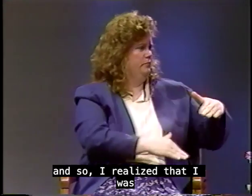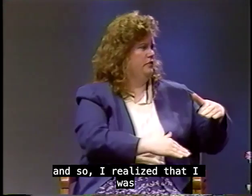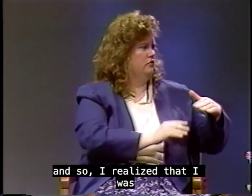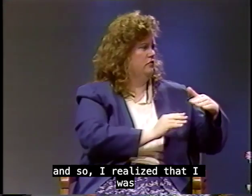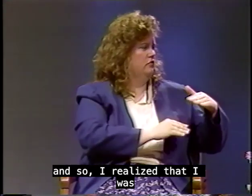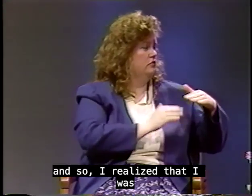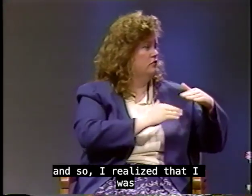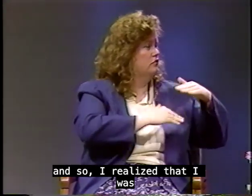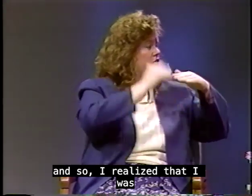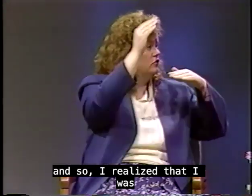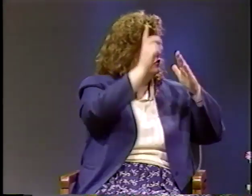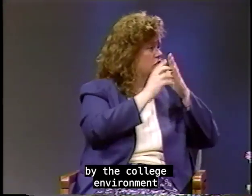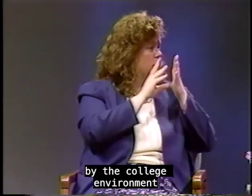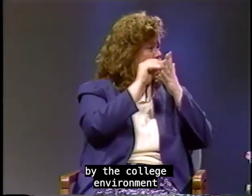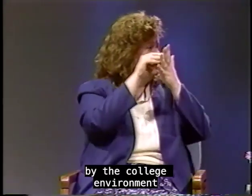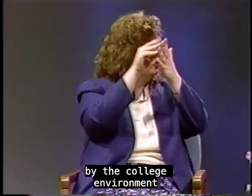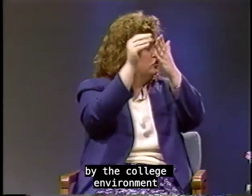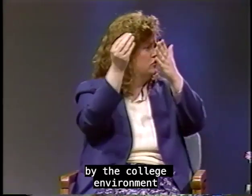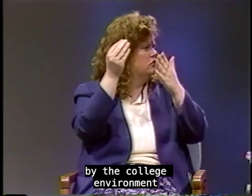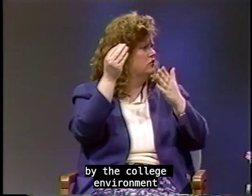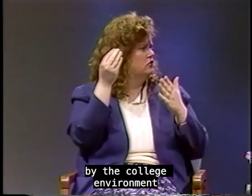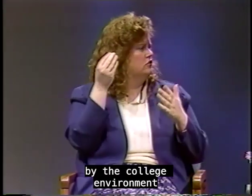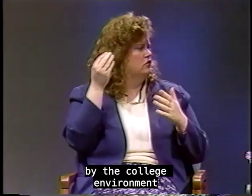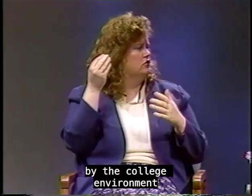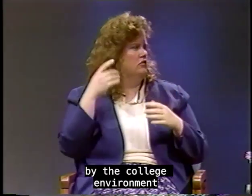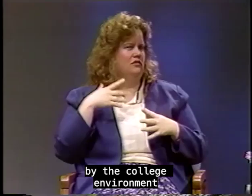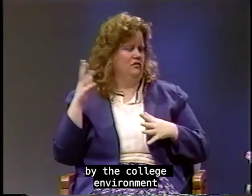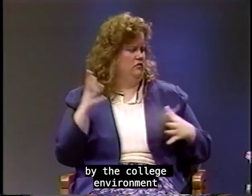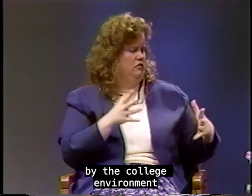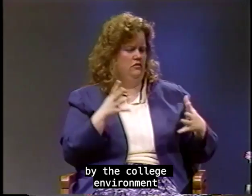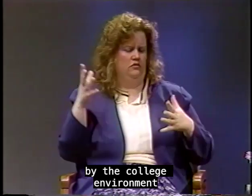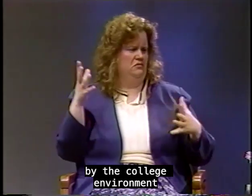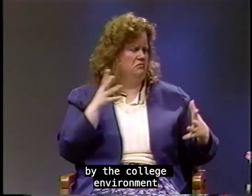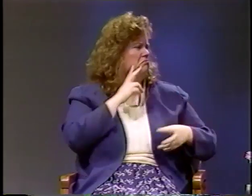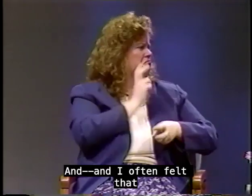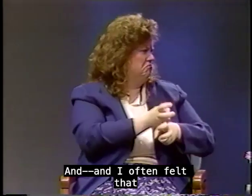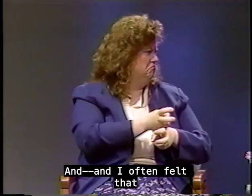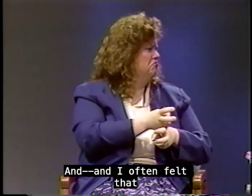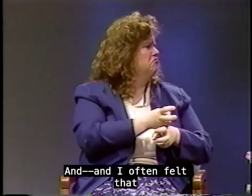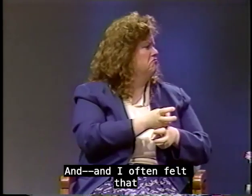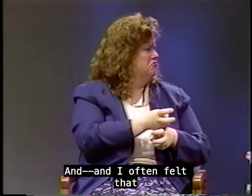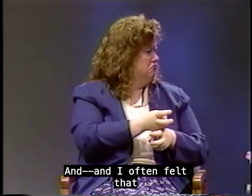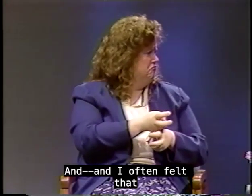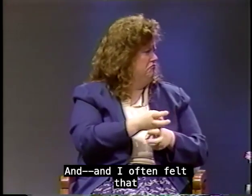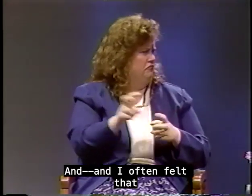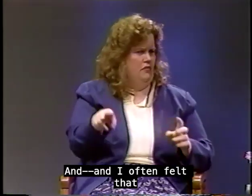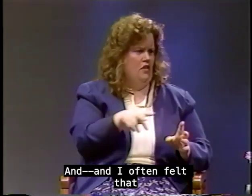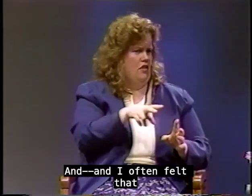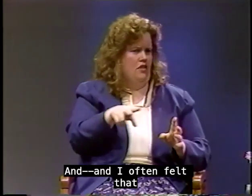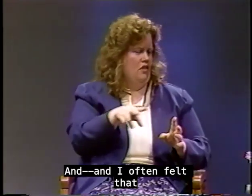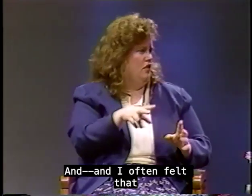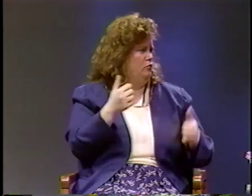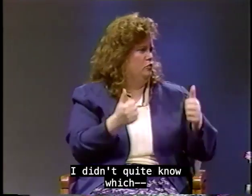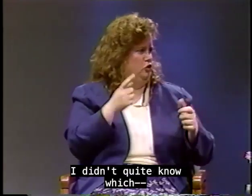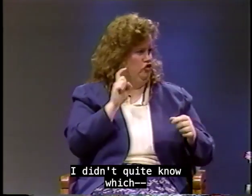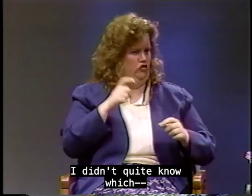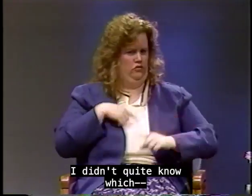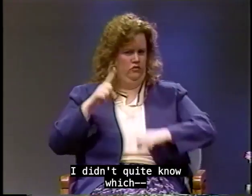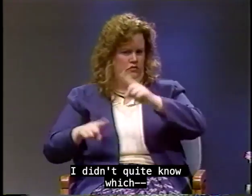strongly influenced by the college environment that I was in. And I often felt that I was stuck in the middle. I didn't quite